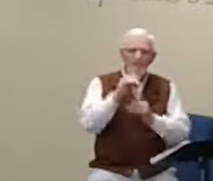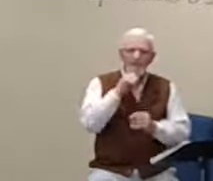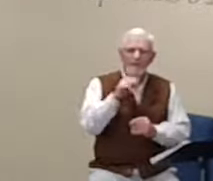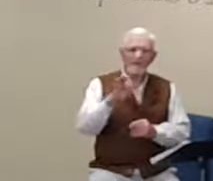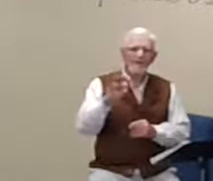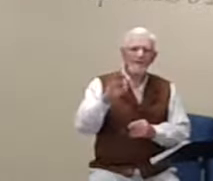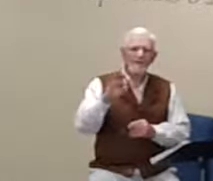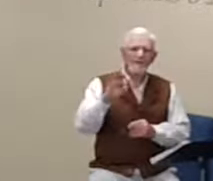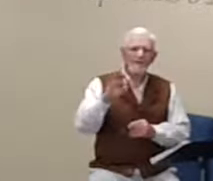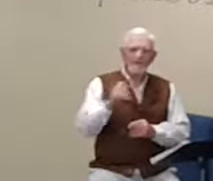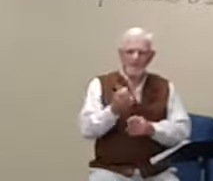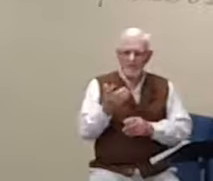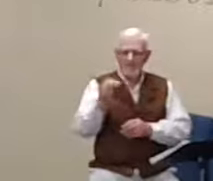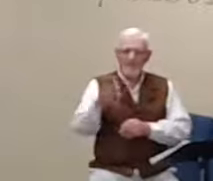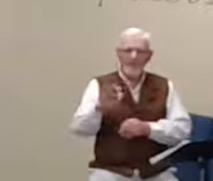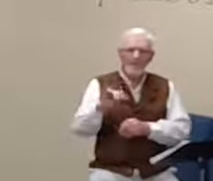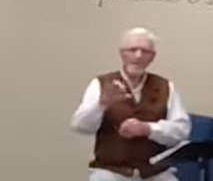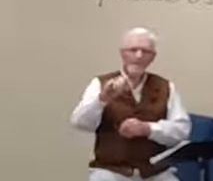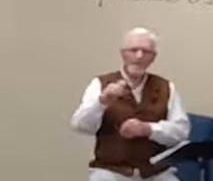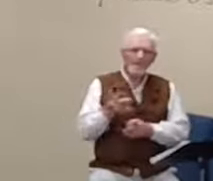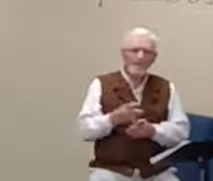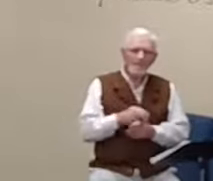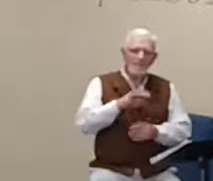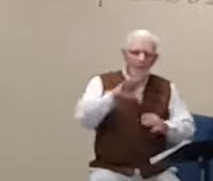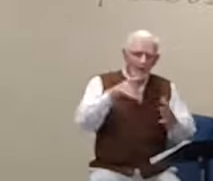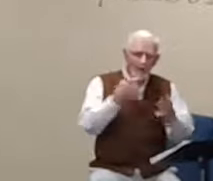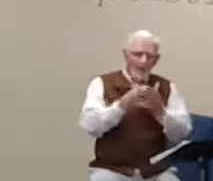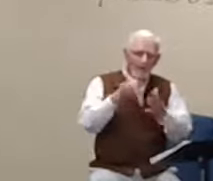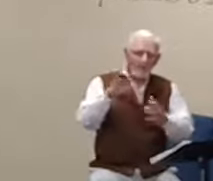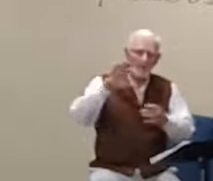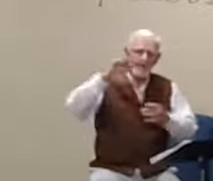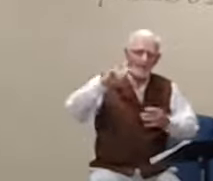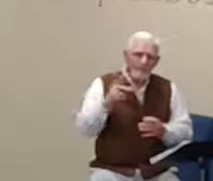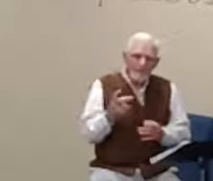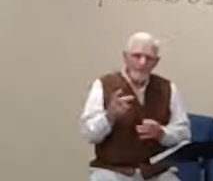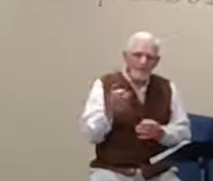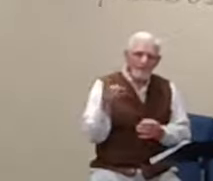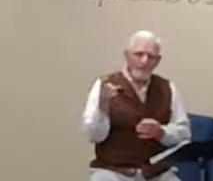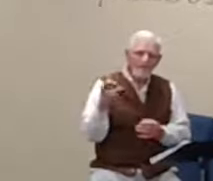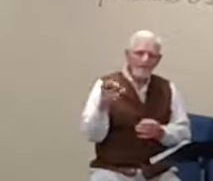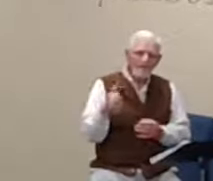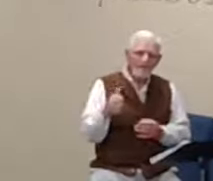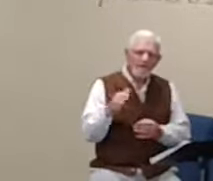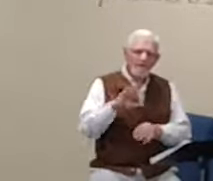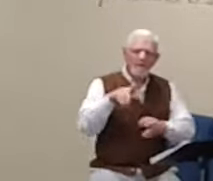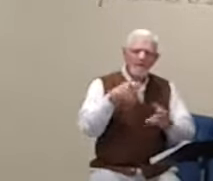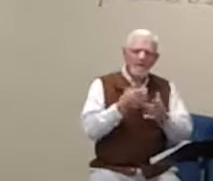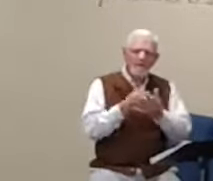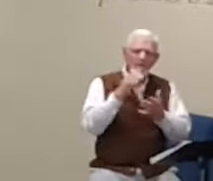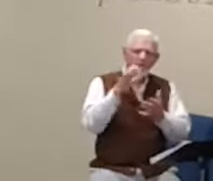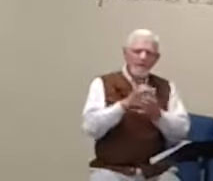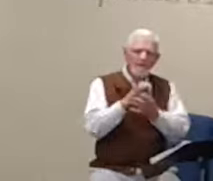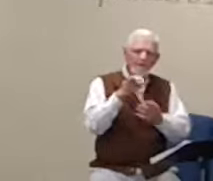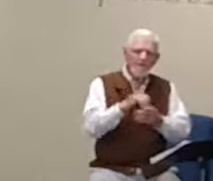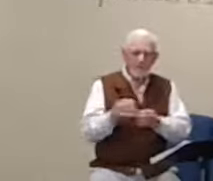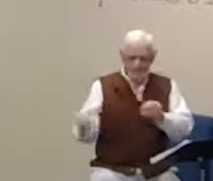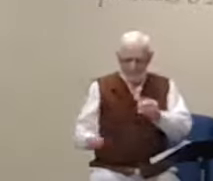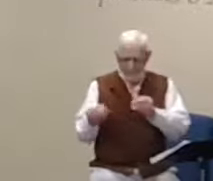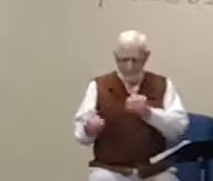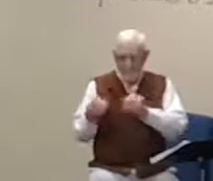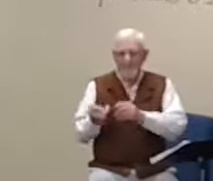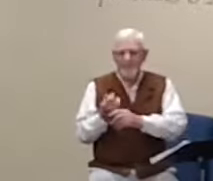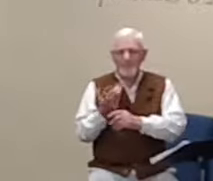faith. I think all the fundamentals of the faith, but there's only like 8 or 10 of them. I believe all of them. I'd like to add a couple to the